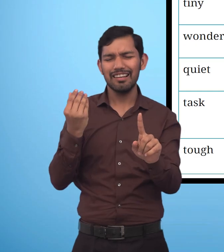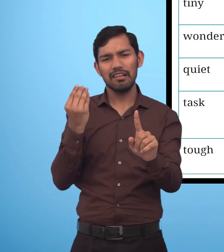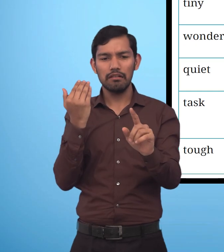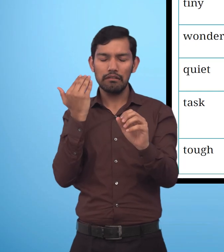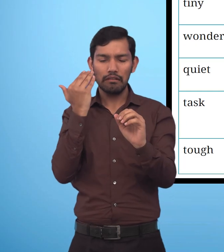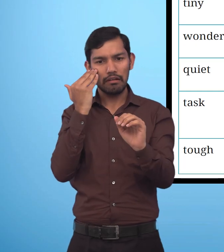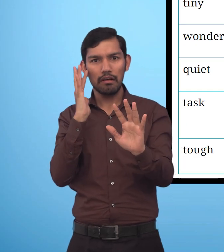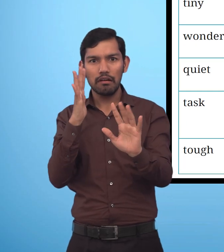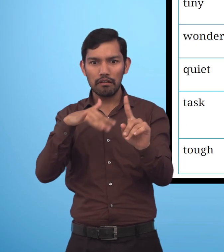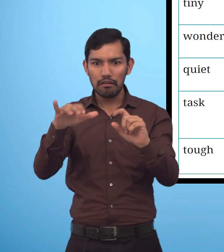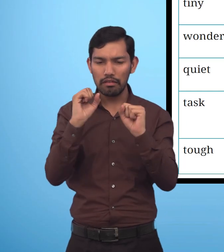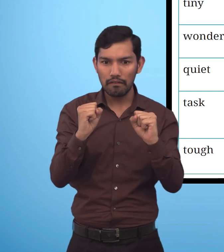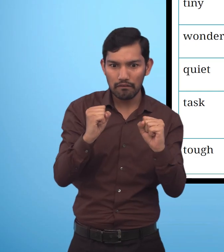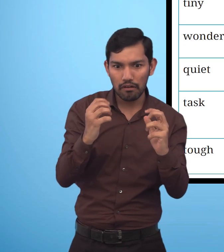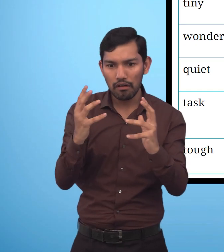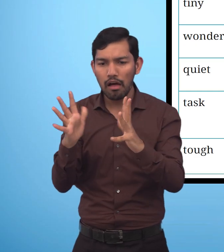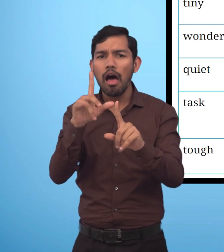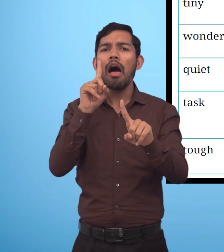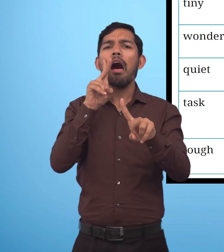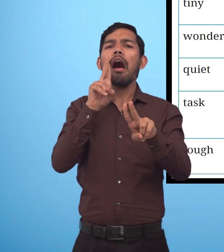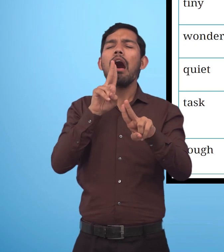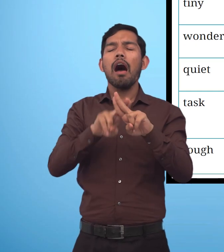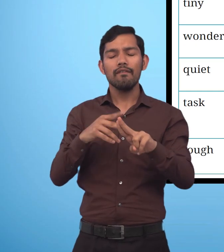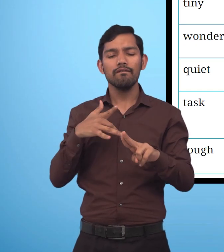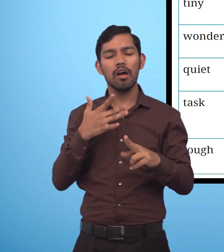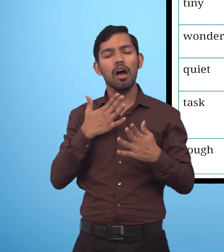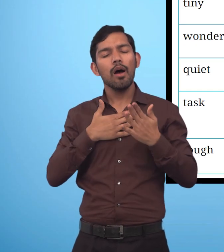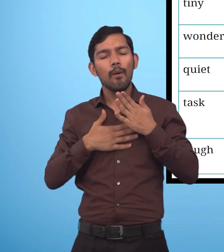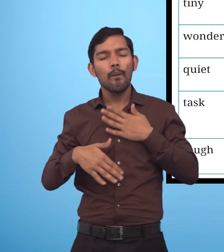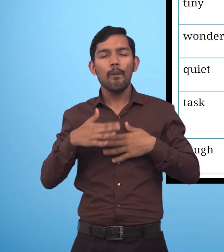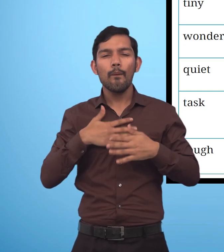overcome if we try sincerely.